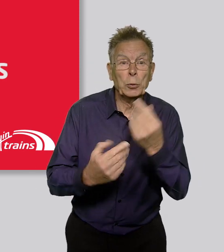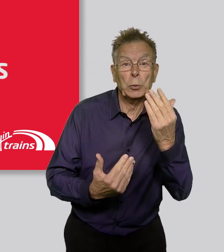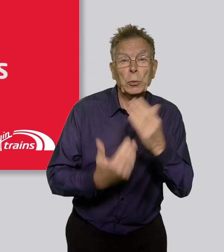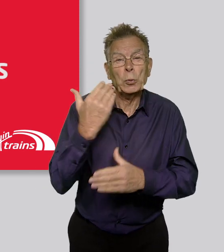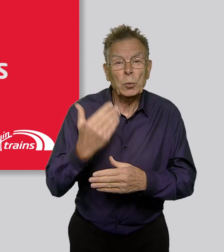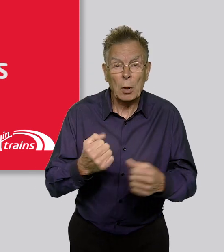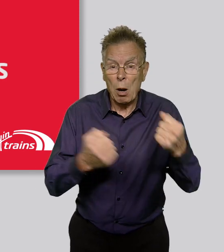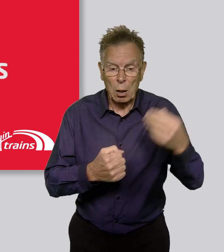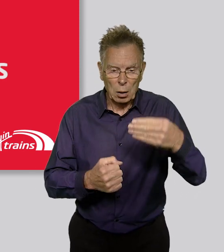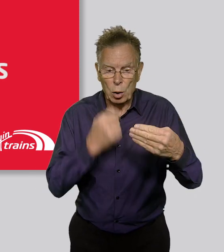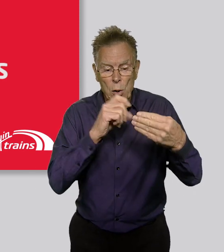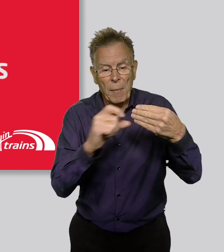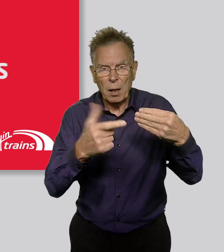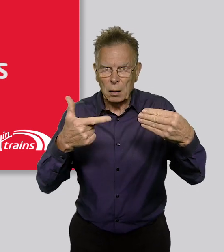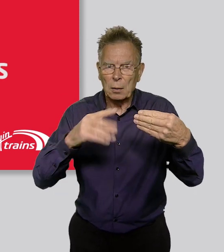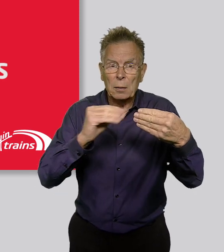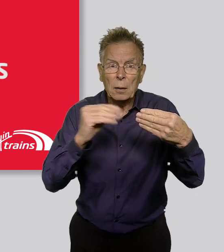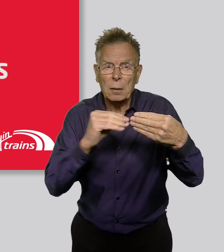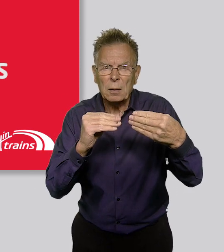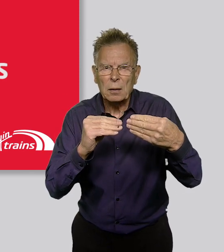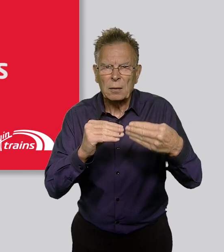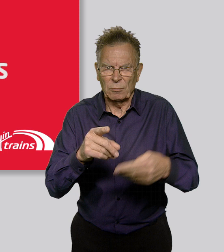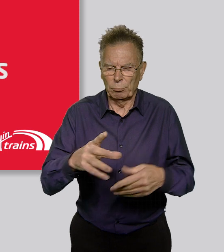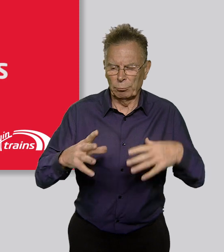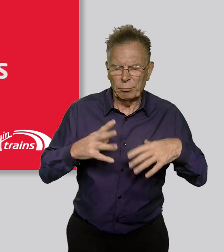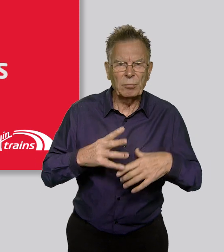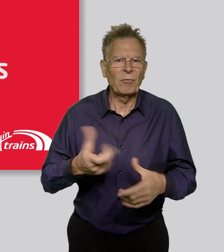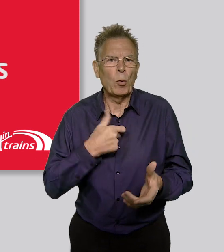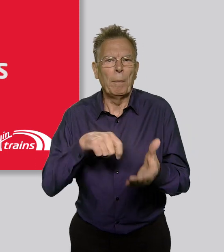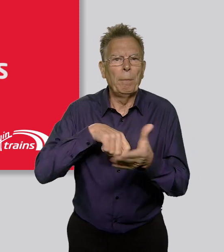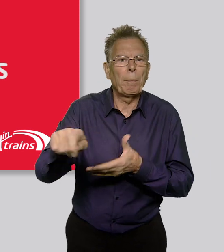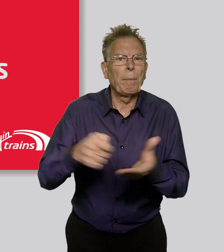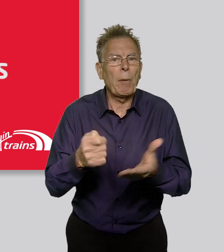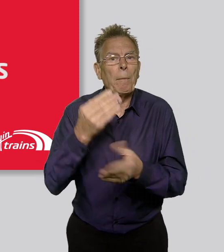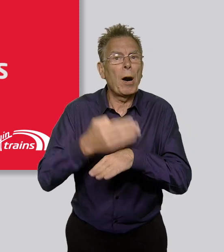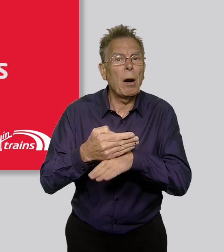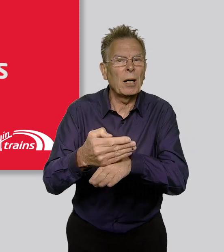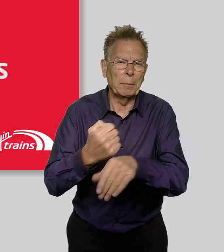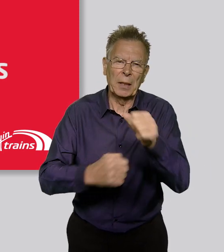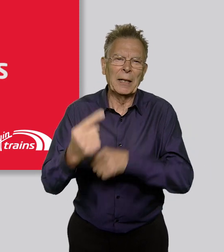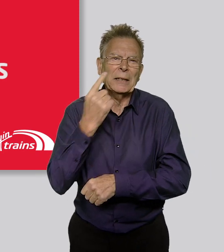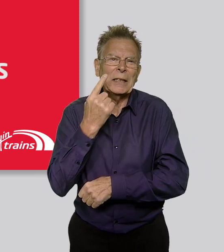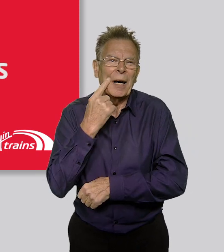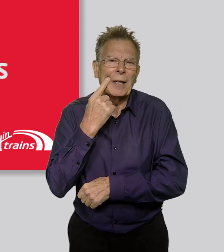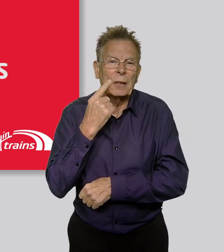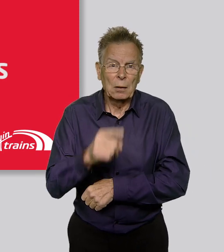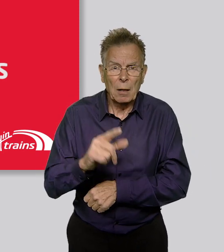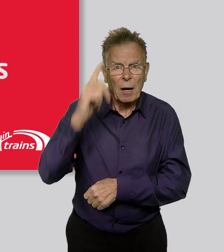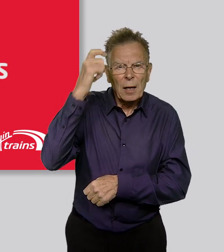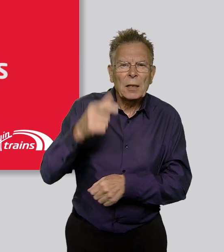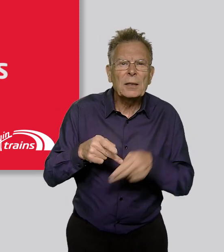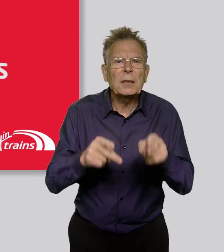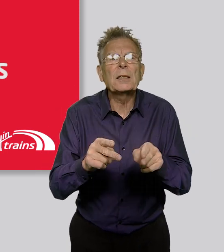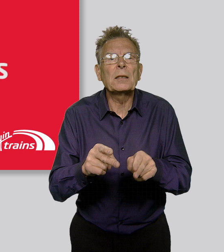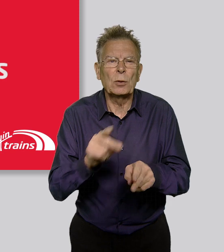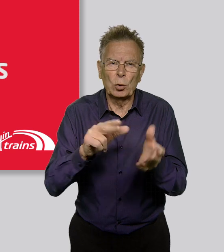We're introducing an automatic number plate recognition to make paying for car parking a whole lot easier, with pilot schemes